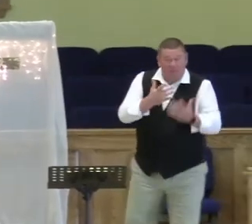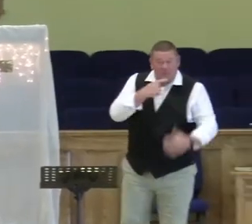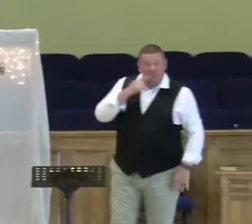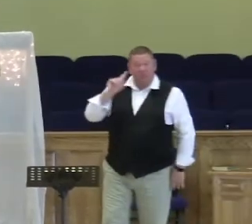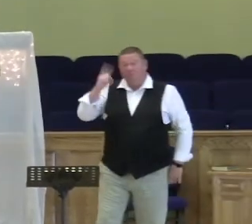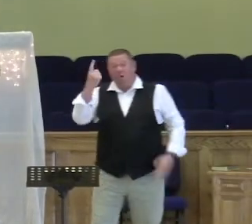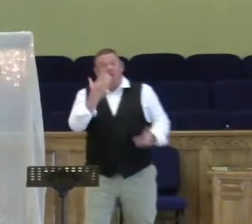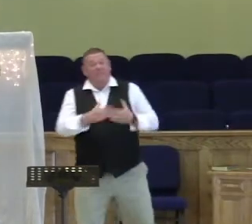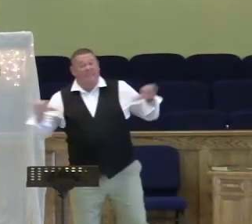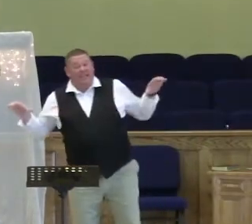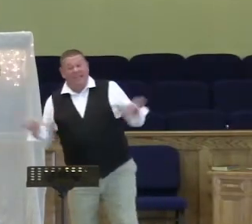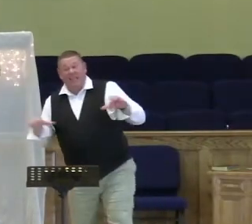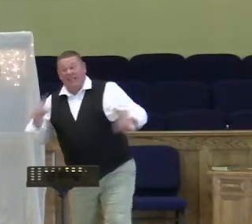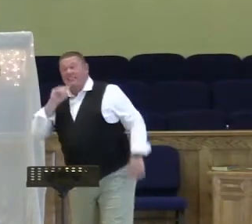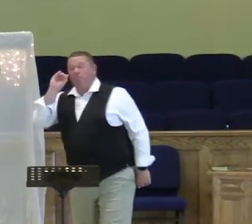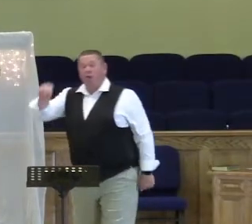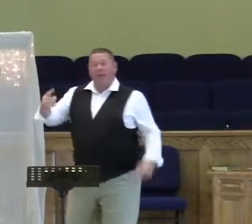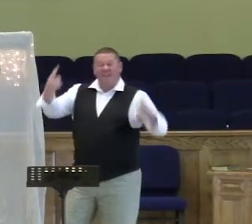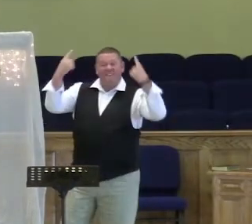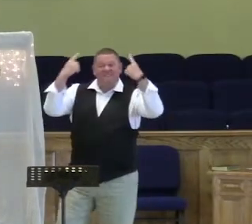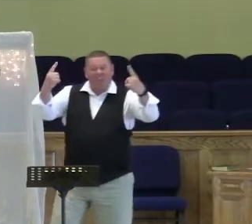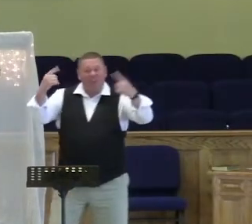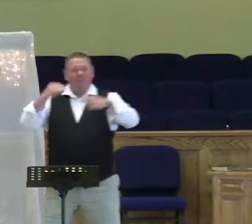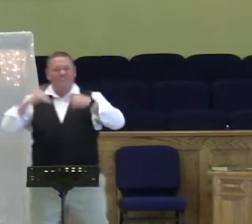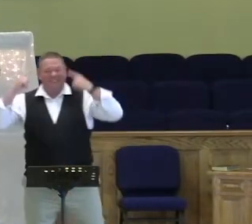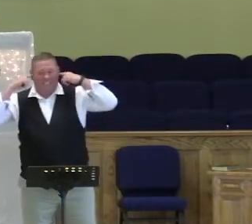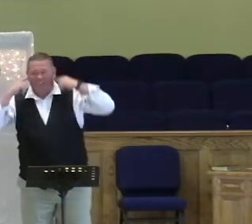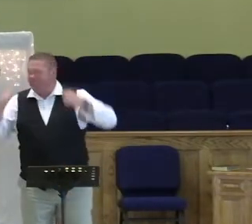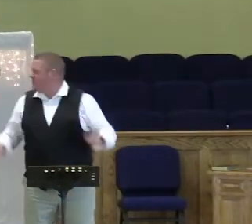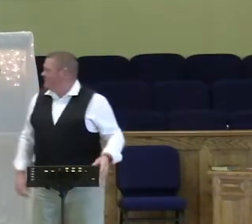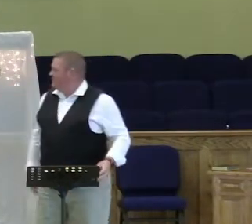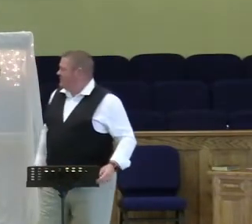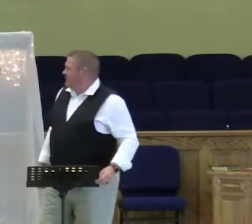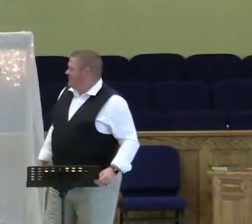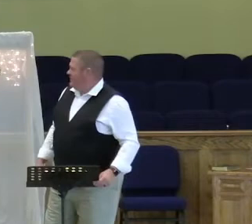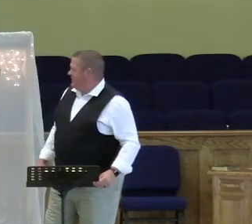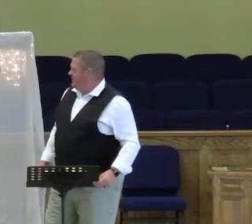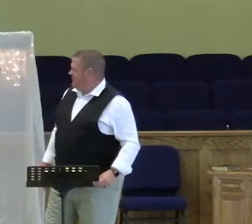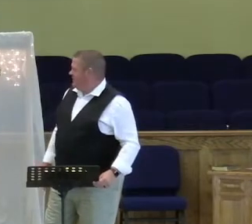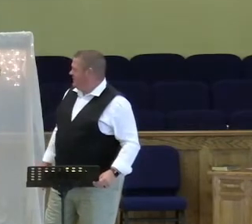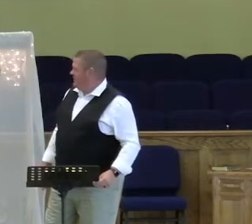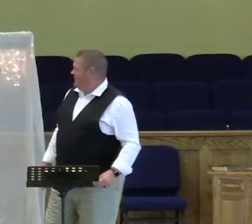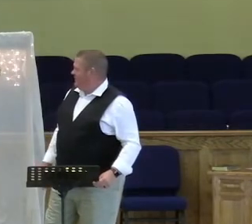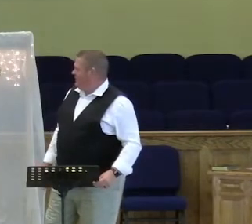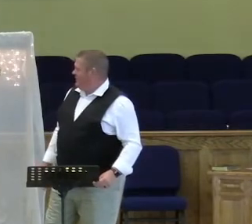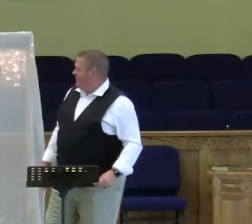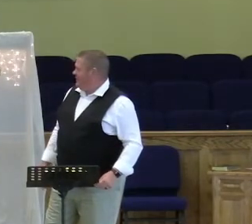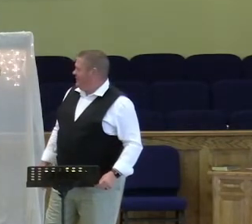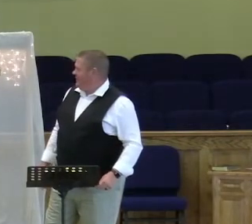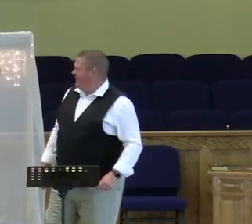So now, the Bible says the first thing that he did is he put his fingers into the man's ears.